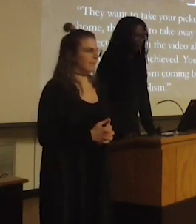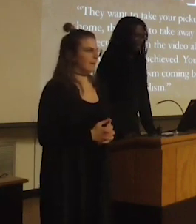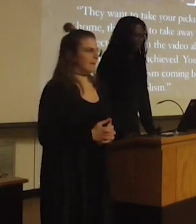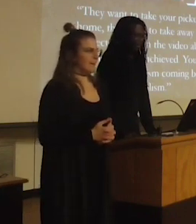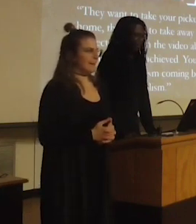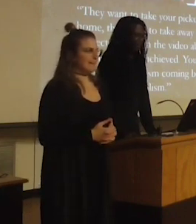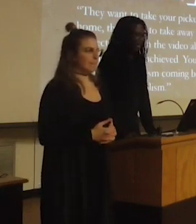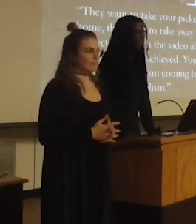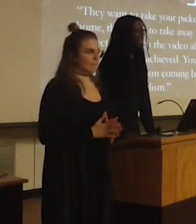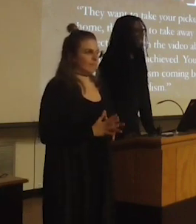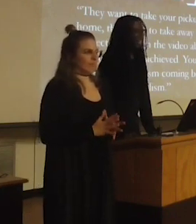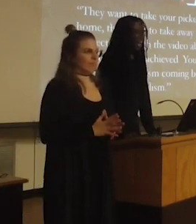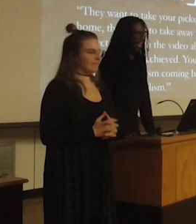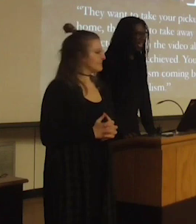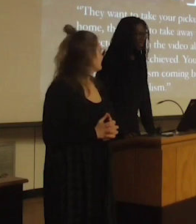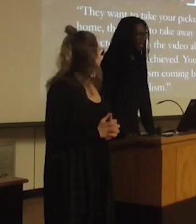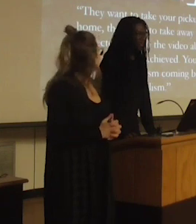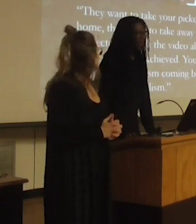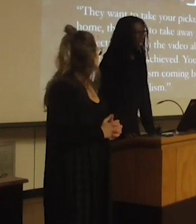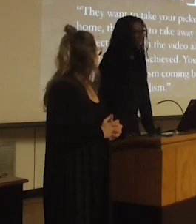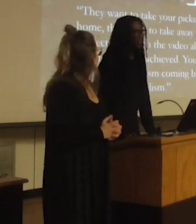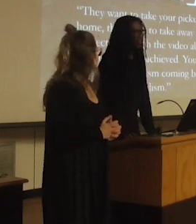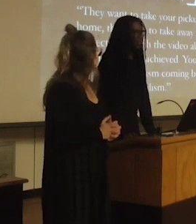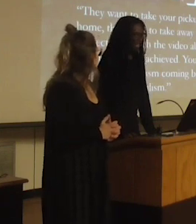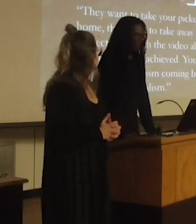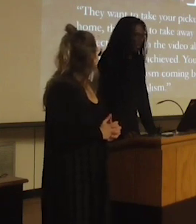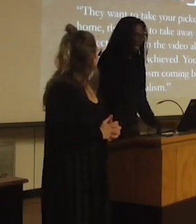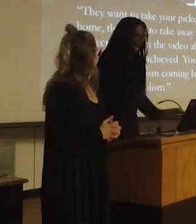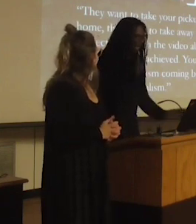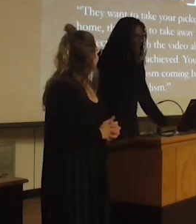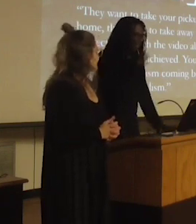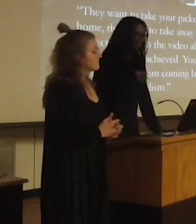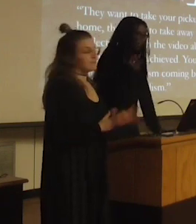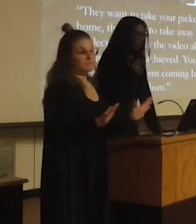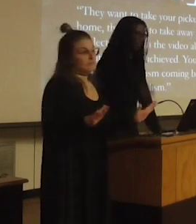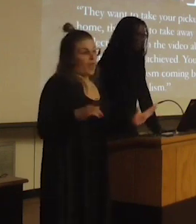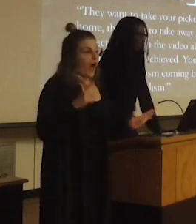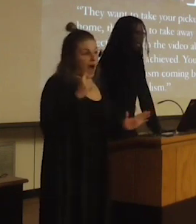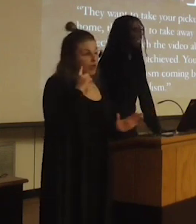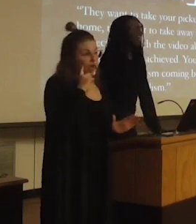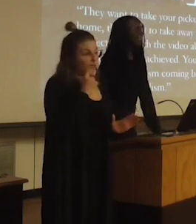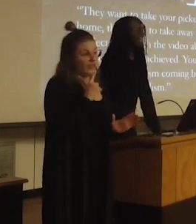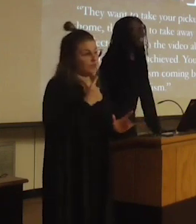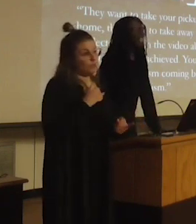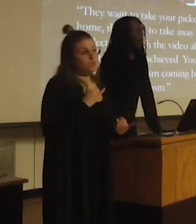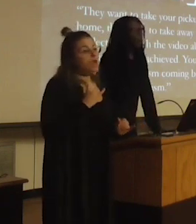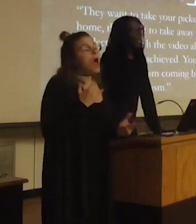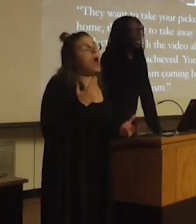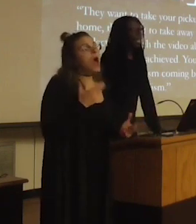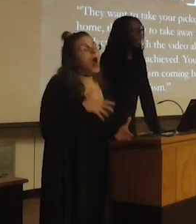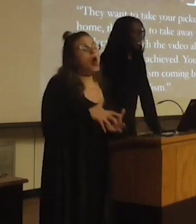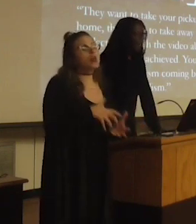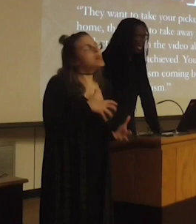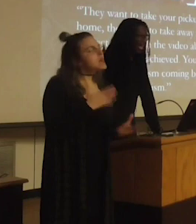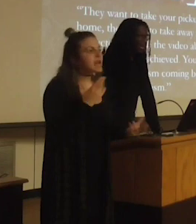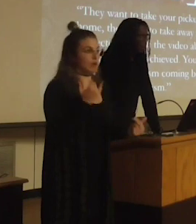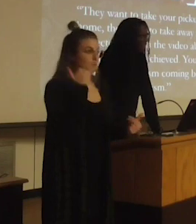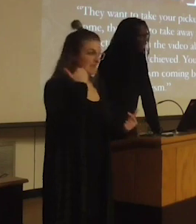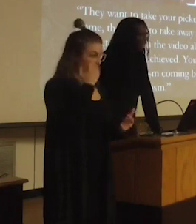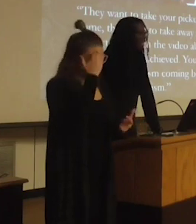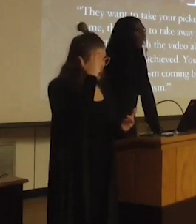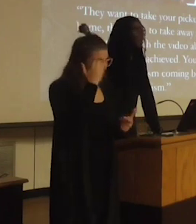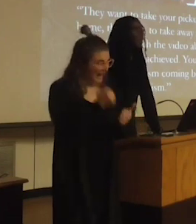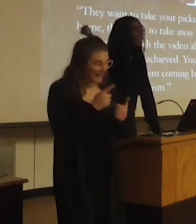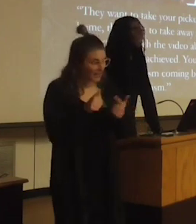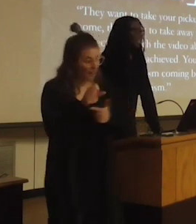communism coming back to America under the guise of democratic socialism. I thought that this was particularly hilarious because if he knew anything